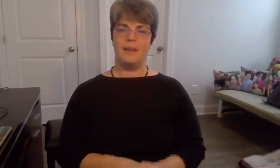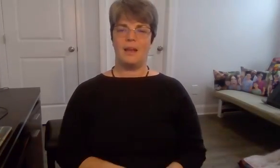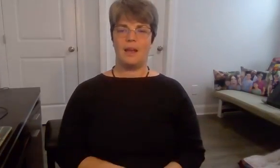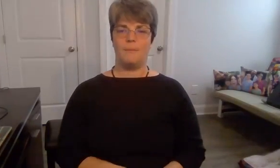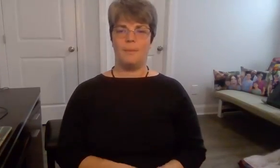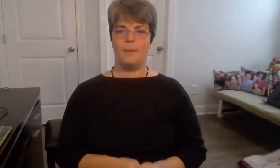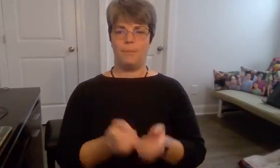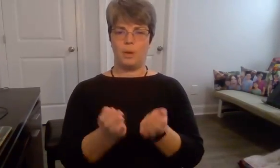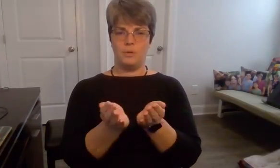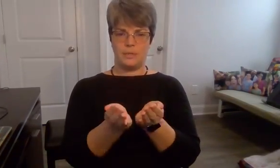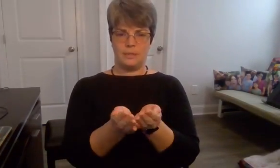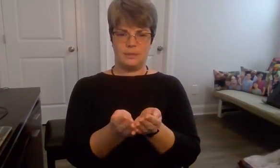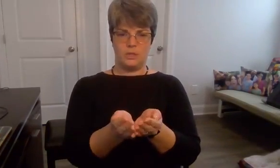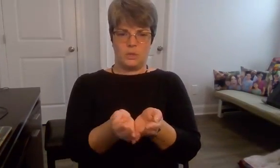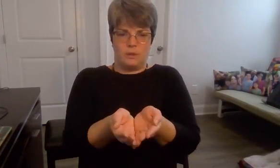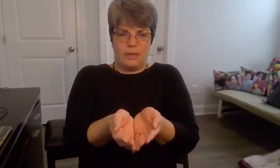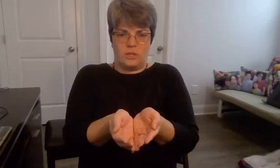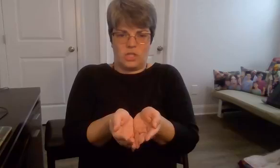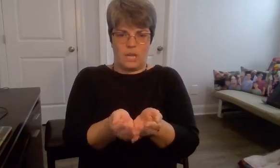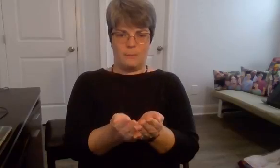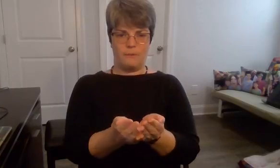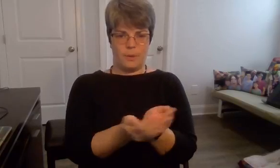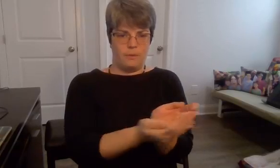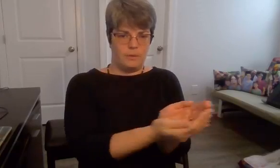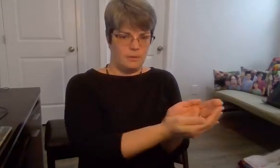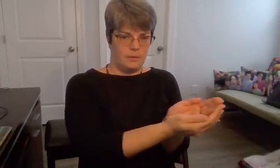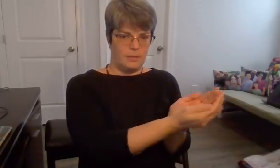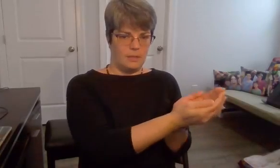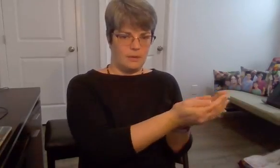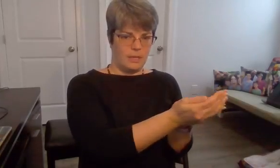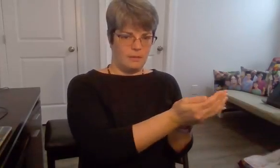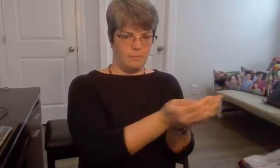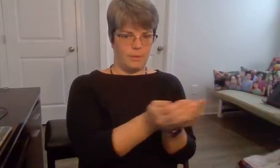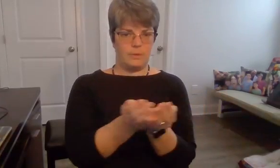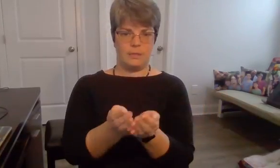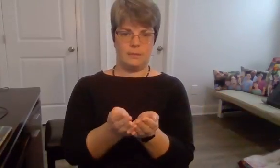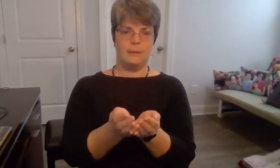A boat. You just sort of make the shape of a boat. You see that okay? Boat.